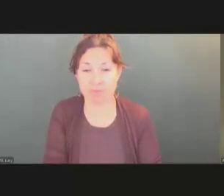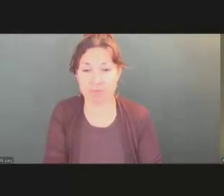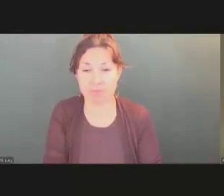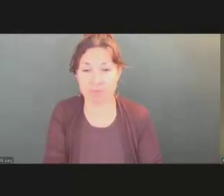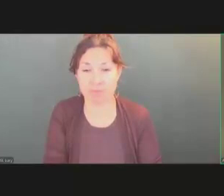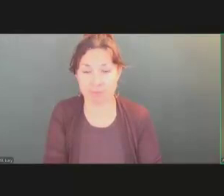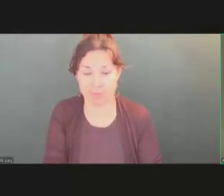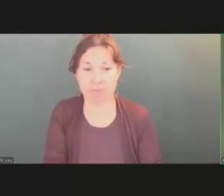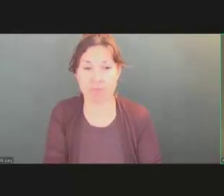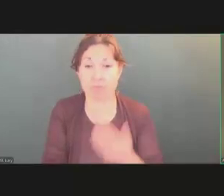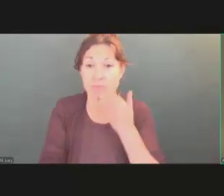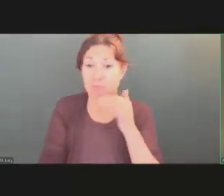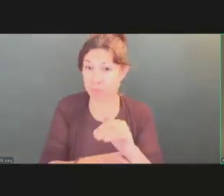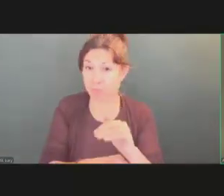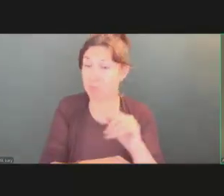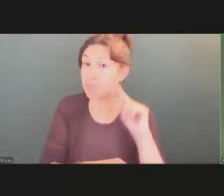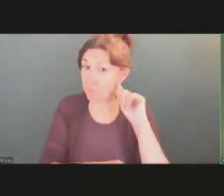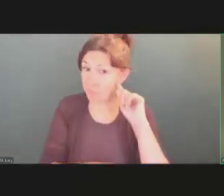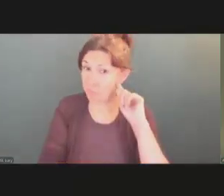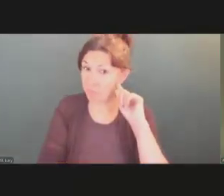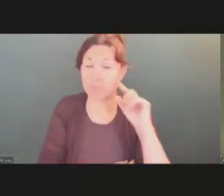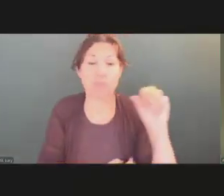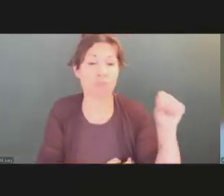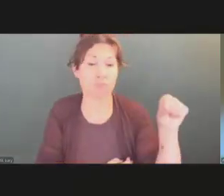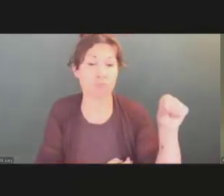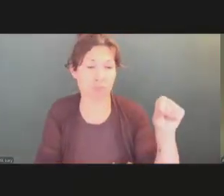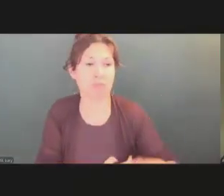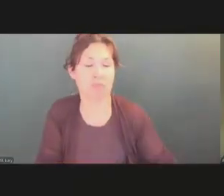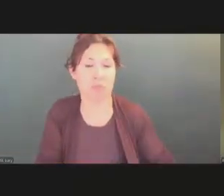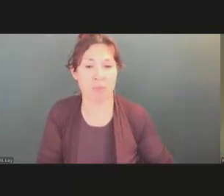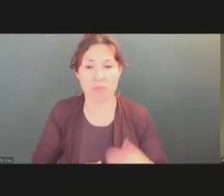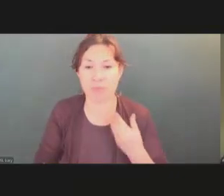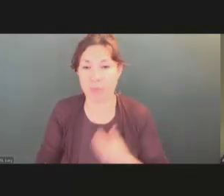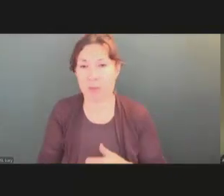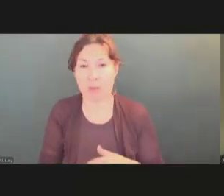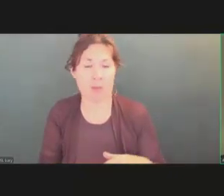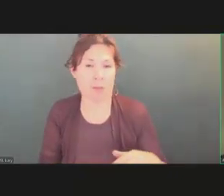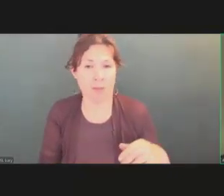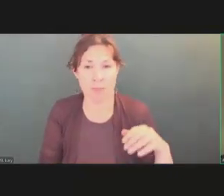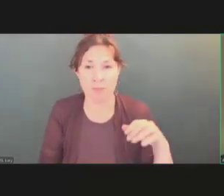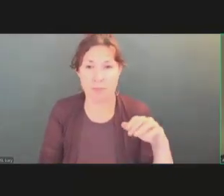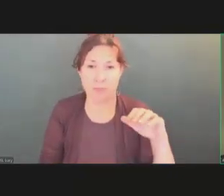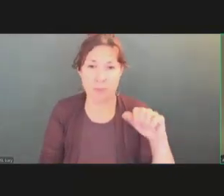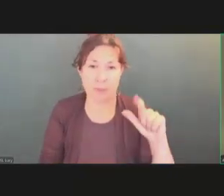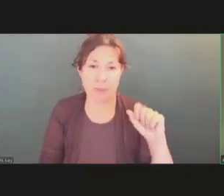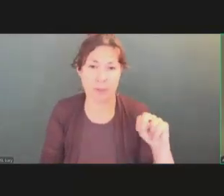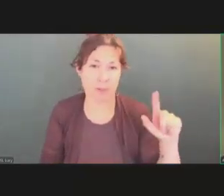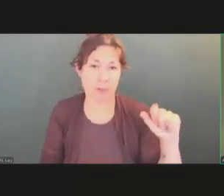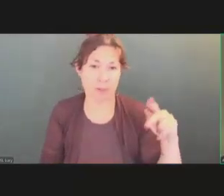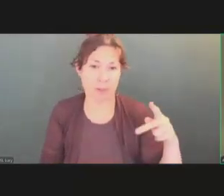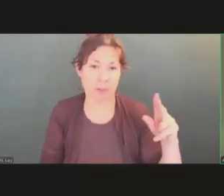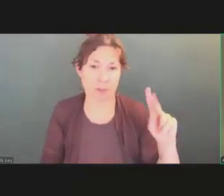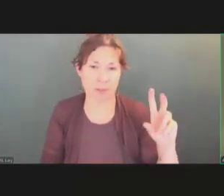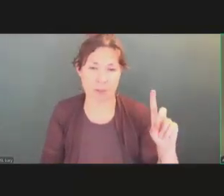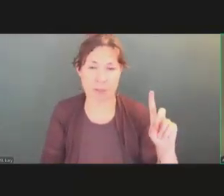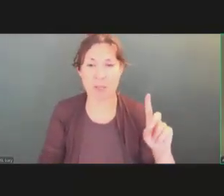Good evening. Can you hear me okay? Yes, we can hear you. Yeah, my name is Alan Lipkind. I'm an attorney and I represent